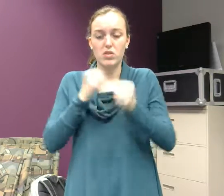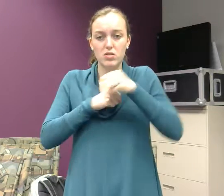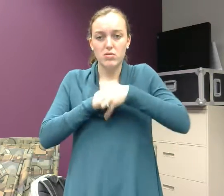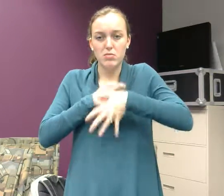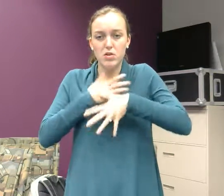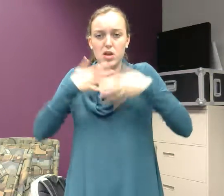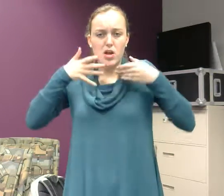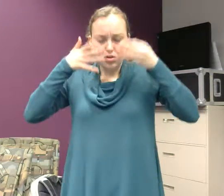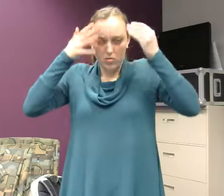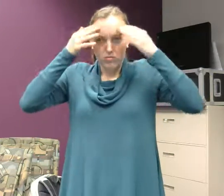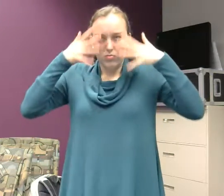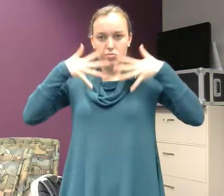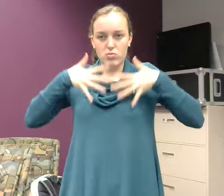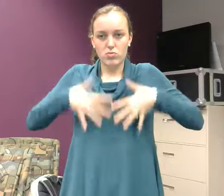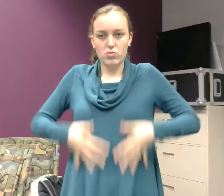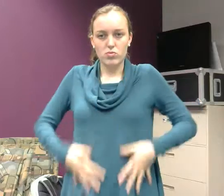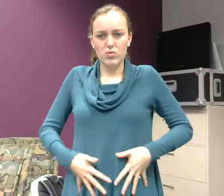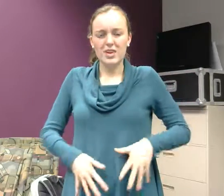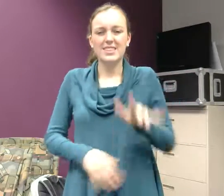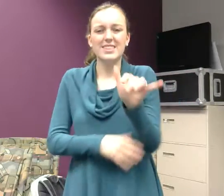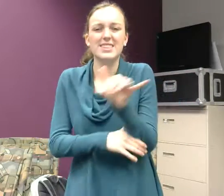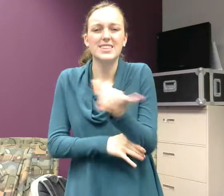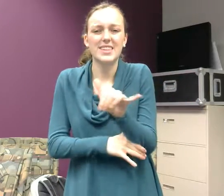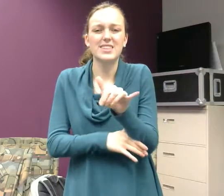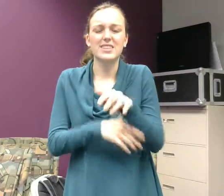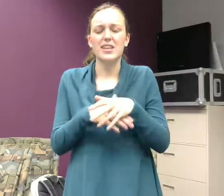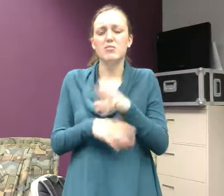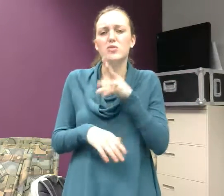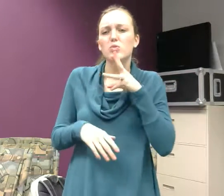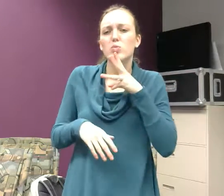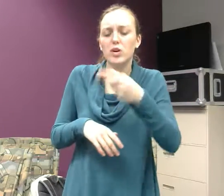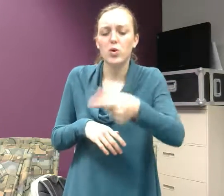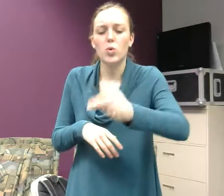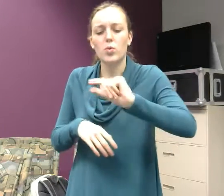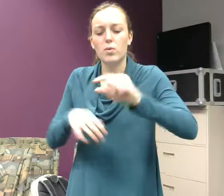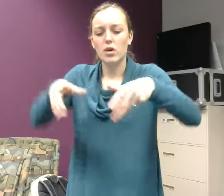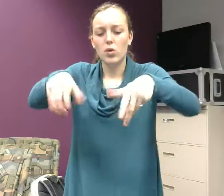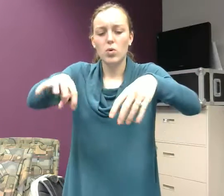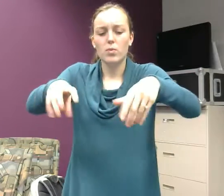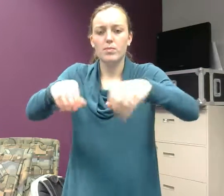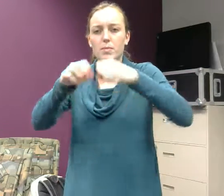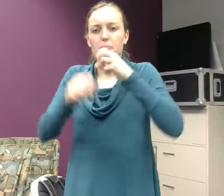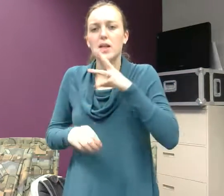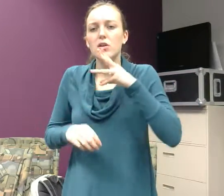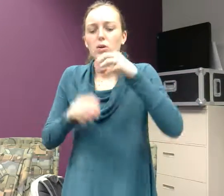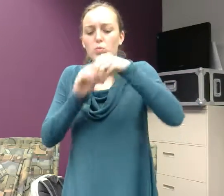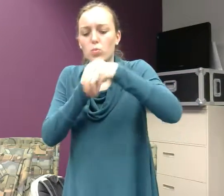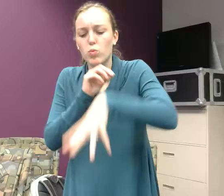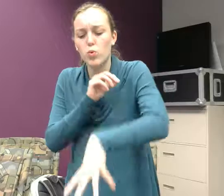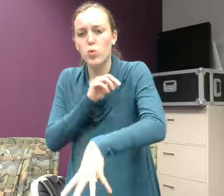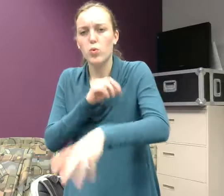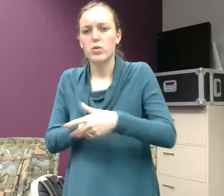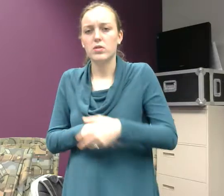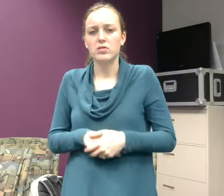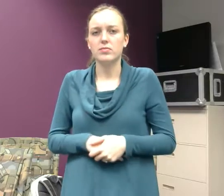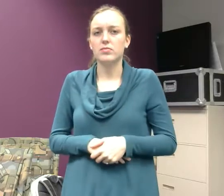same thing with a faucet. When you turn a faucet on and you run the water, when you run the water really hard, or you